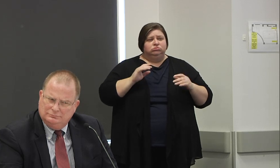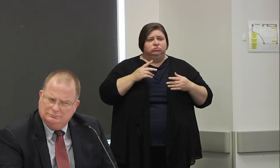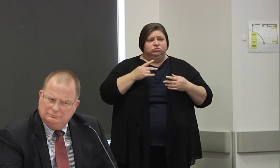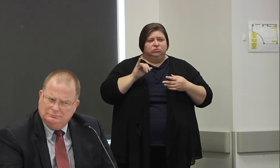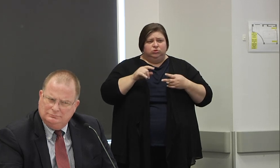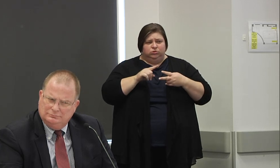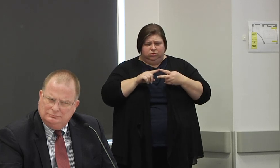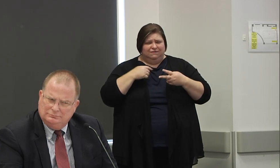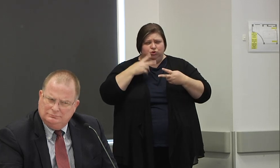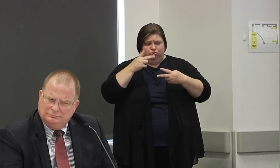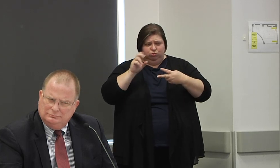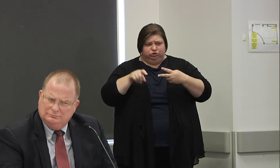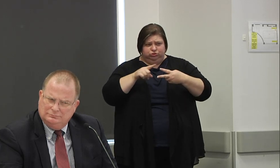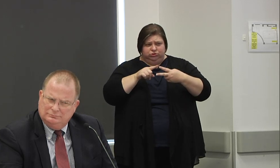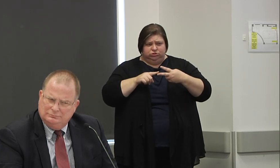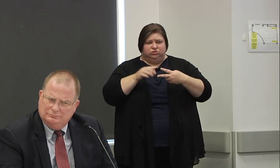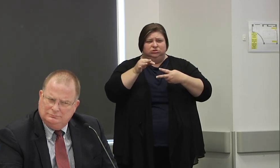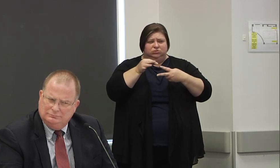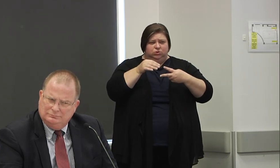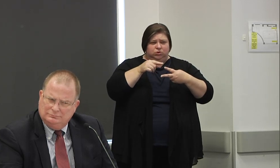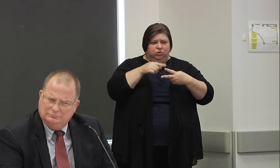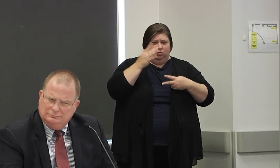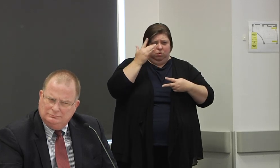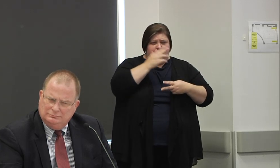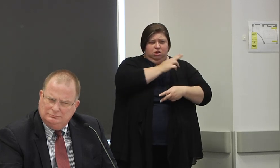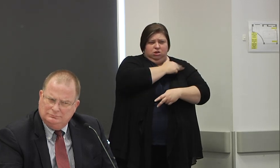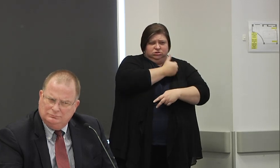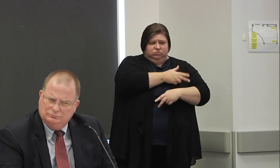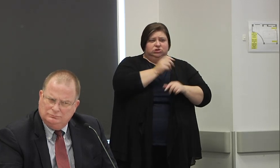why hospitals were allowed to reopen,